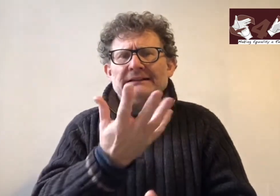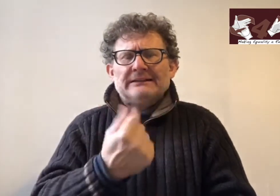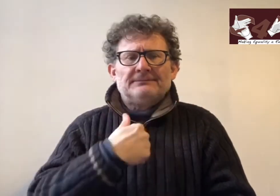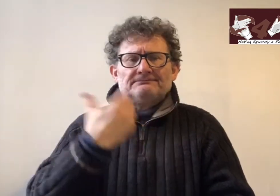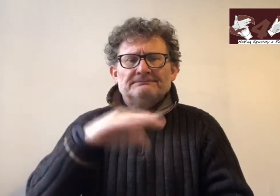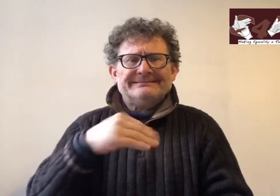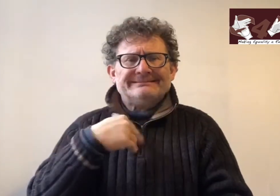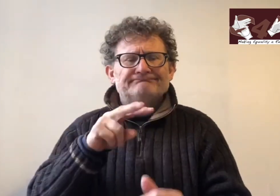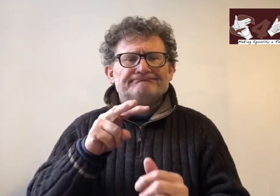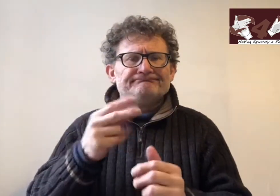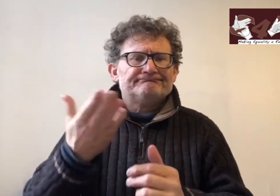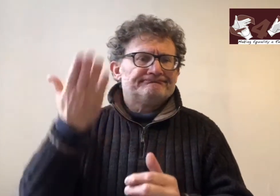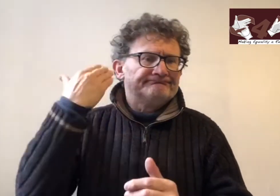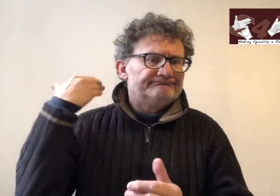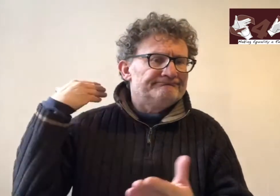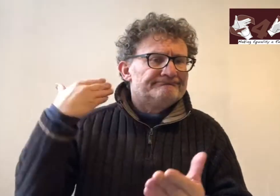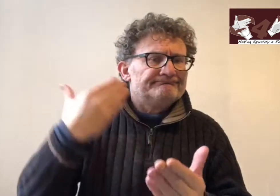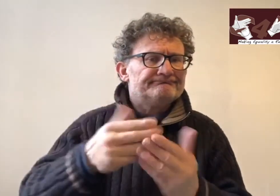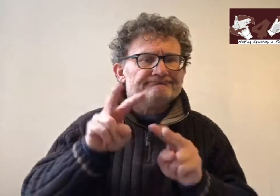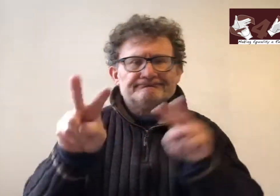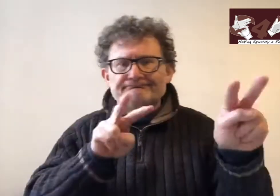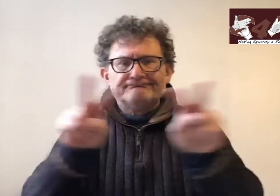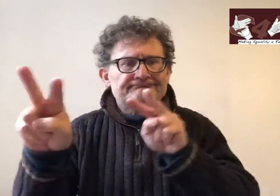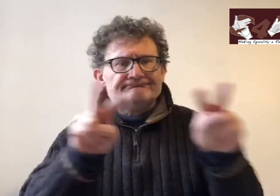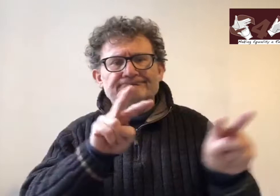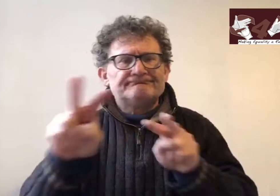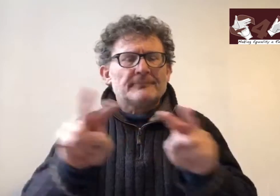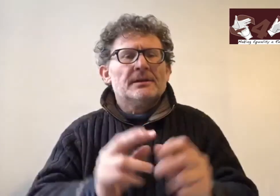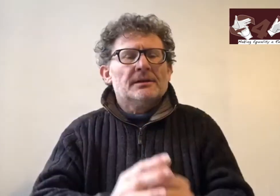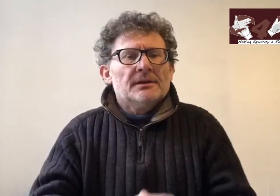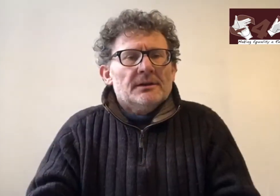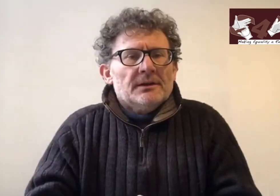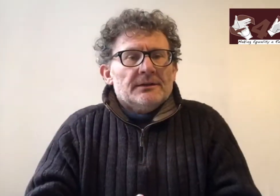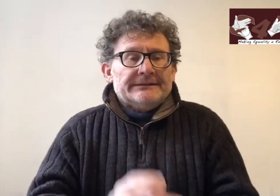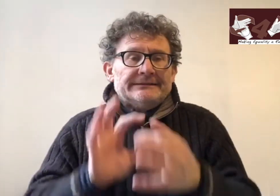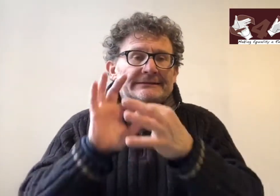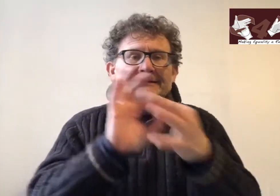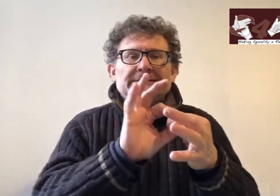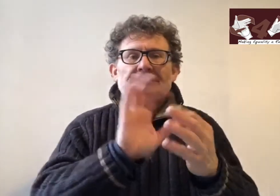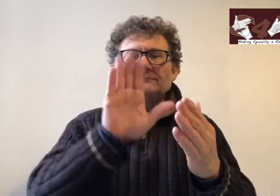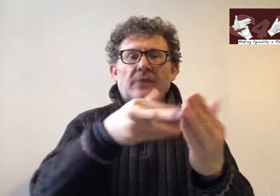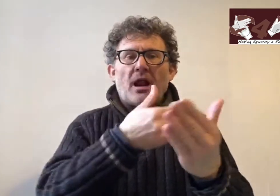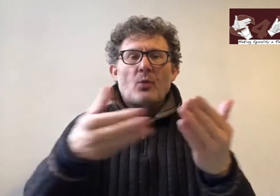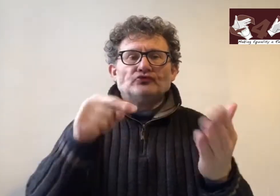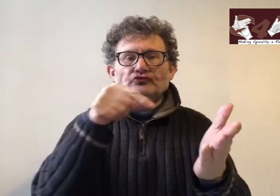area. And I want to reflect on some of my observations. This is in relation